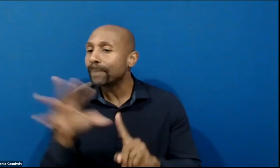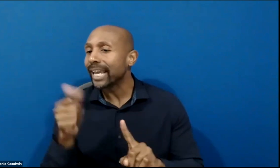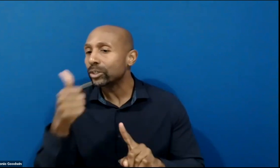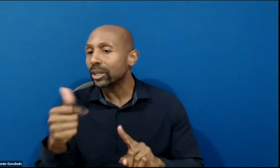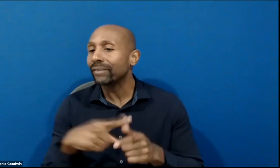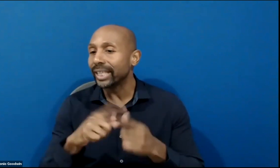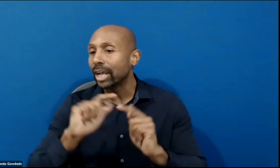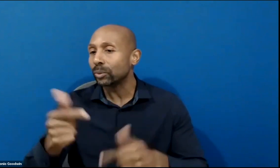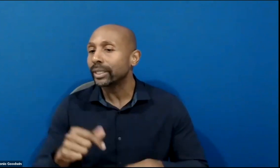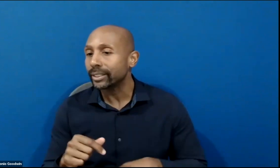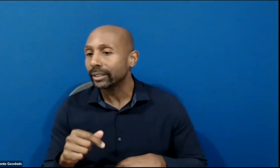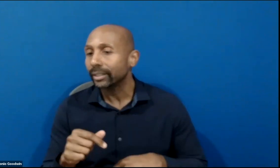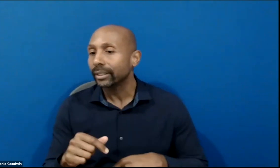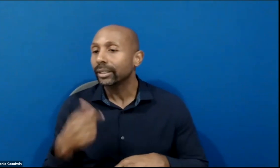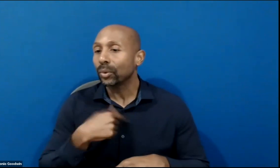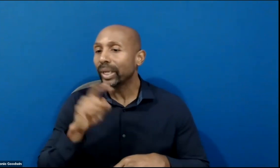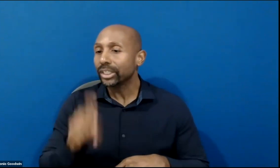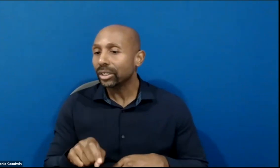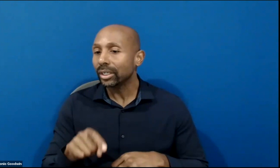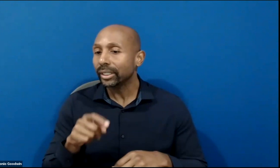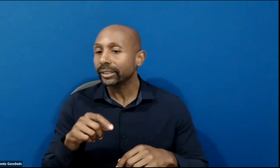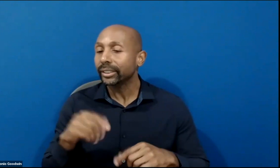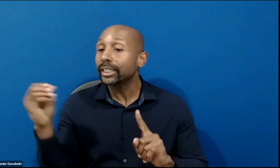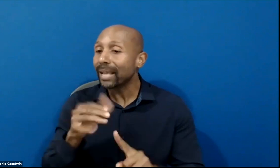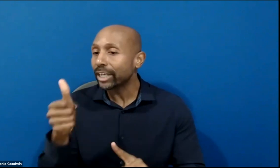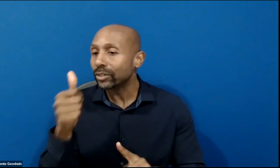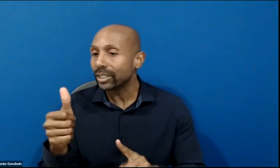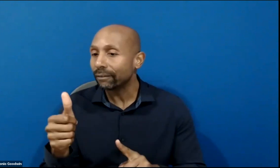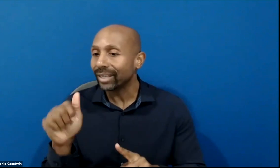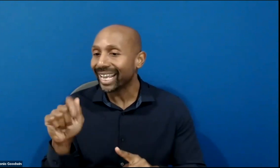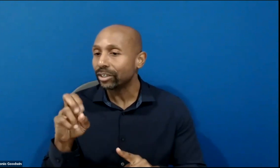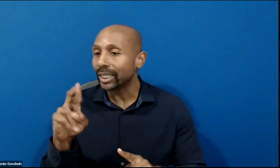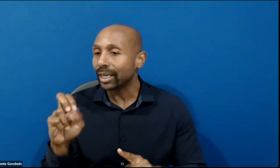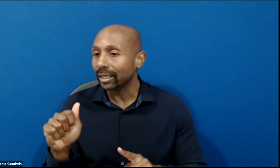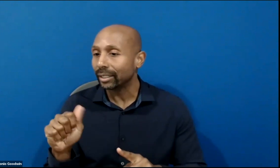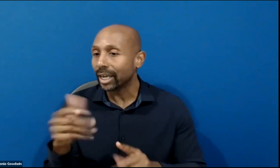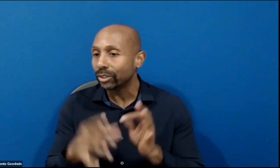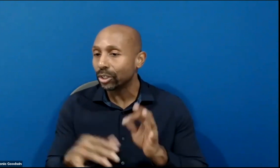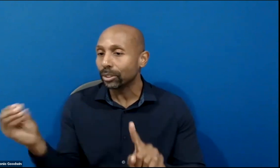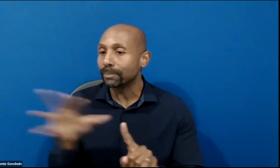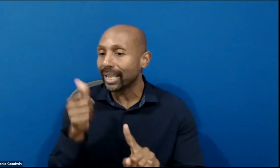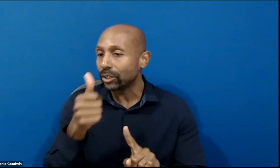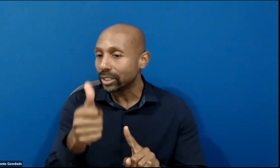Awesome. All right, let's see here. I see Q&A.